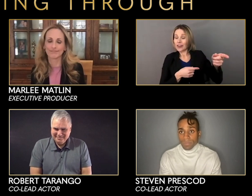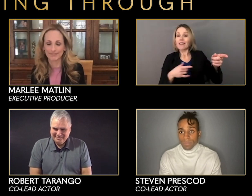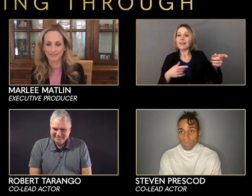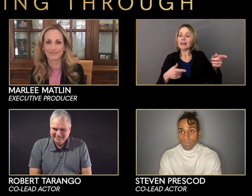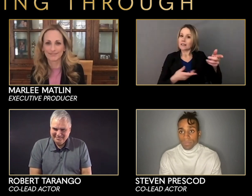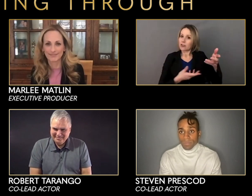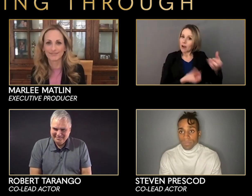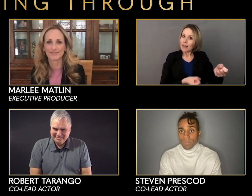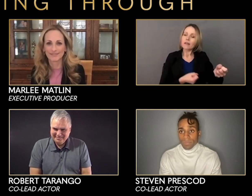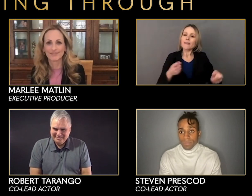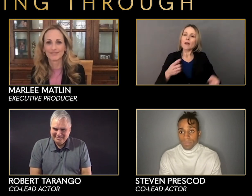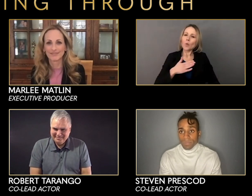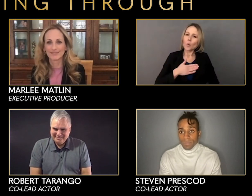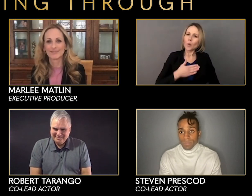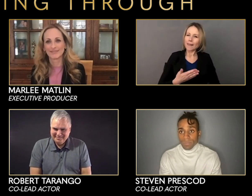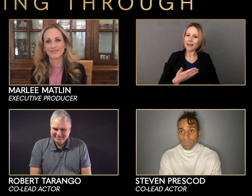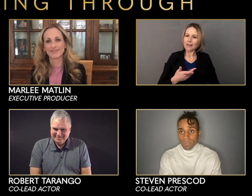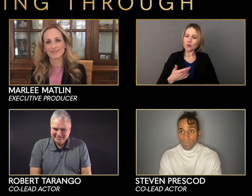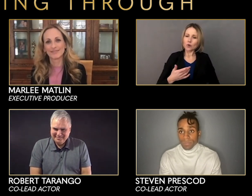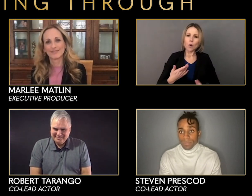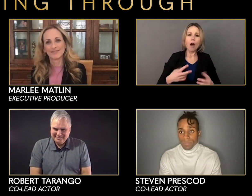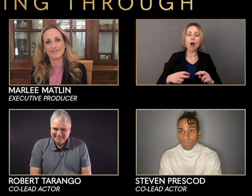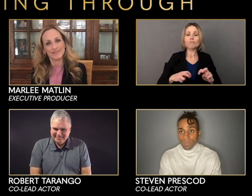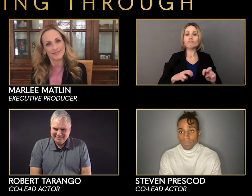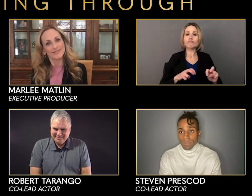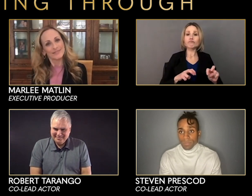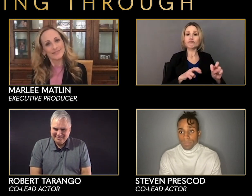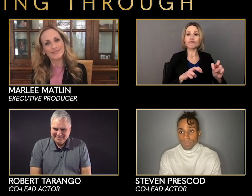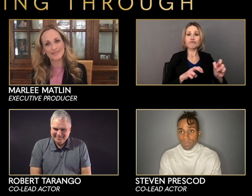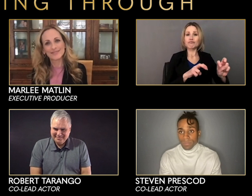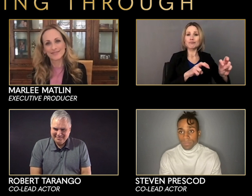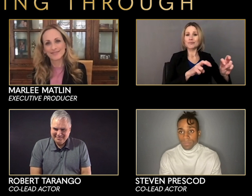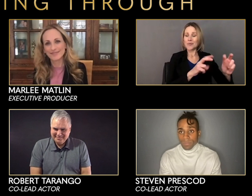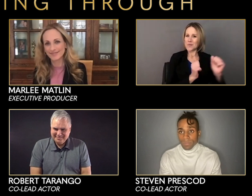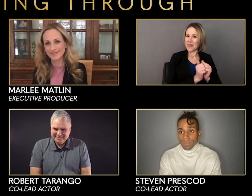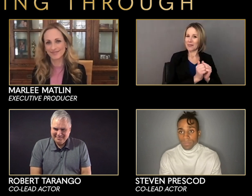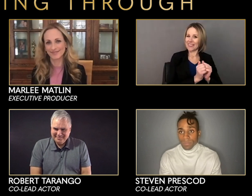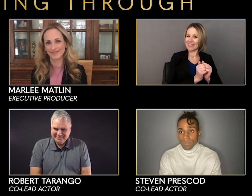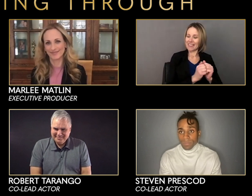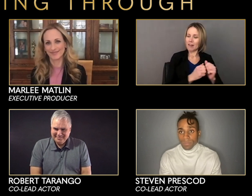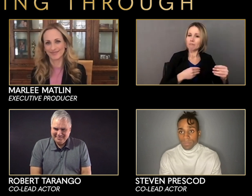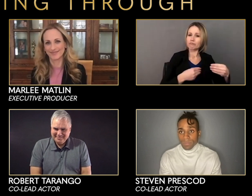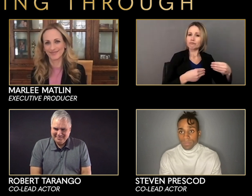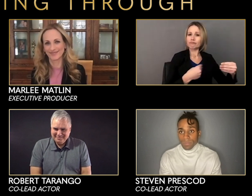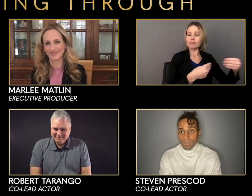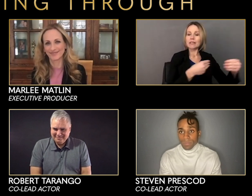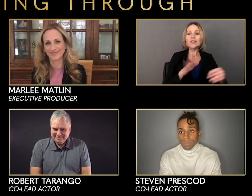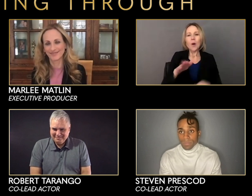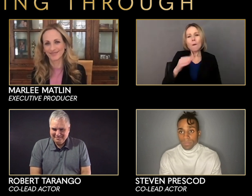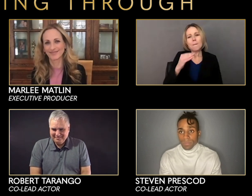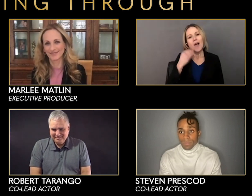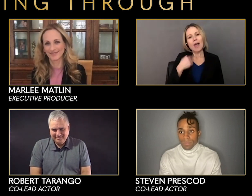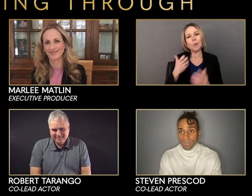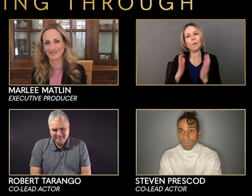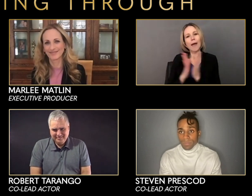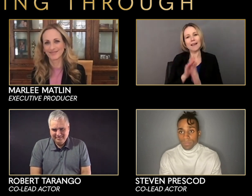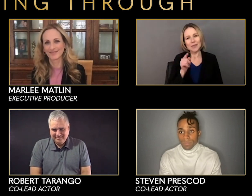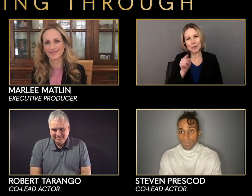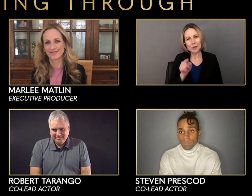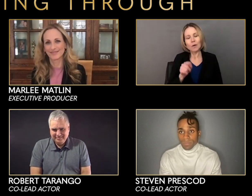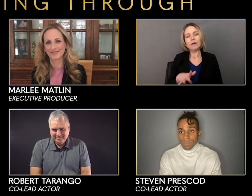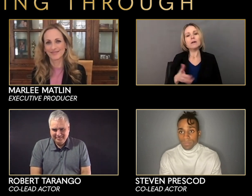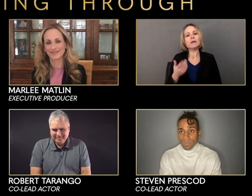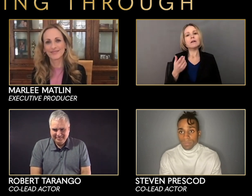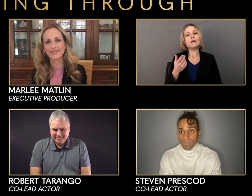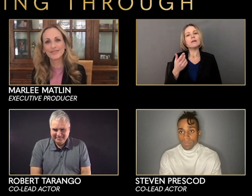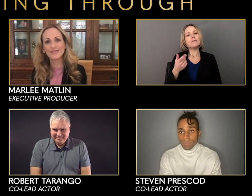go on this journey. And so, Marlee, I wanted to ask you, what changes still need